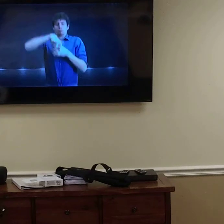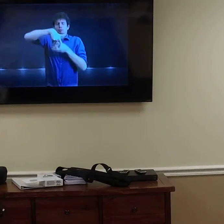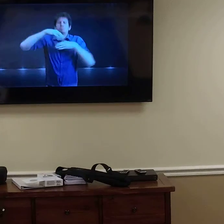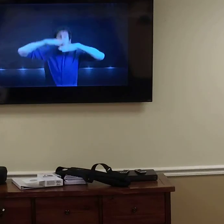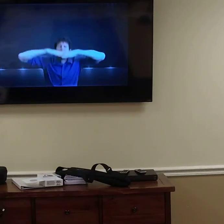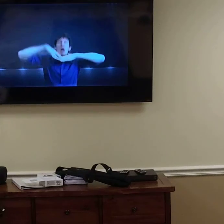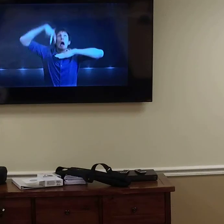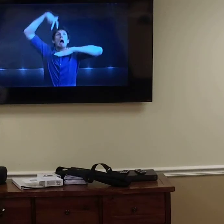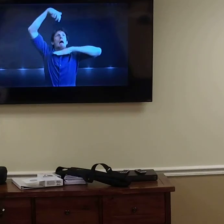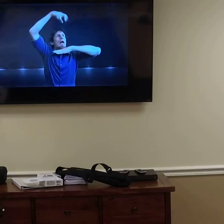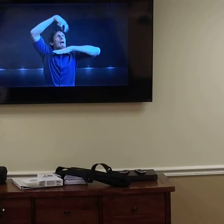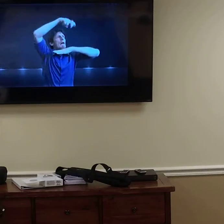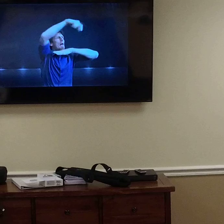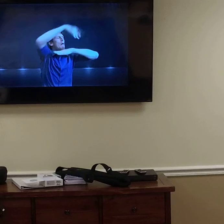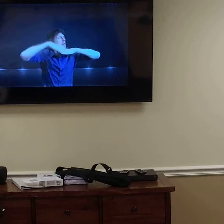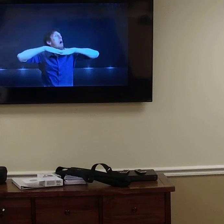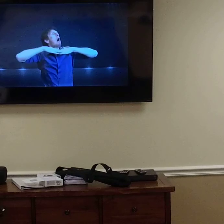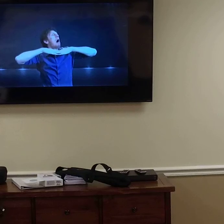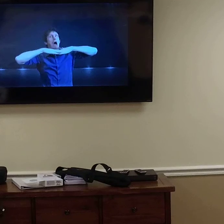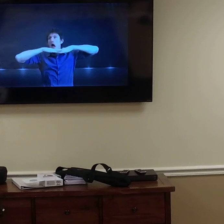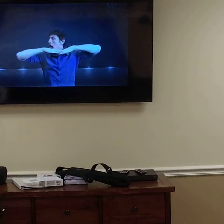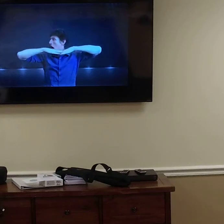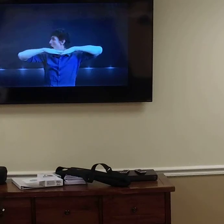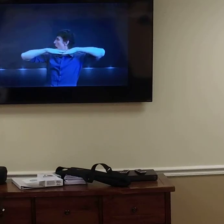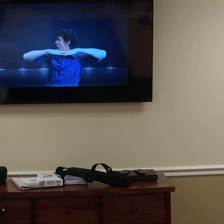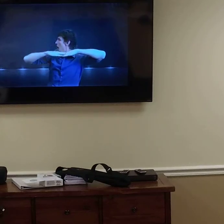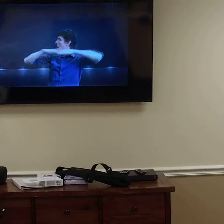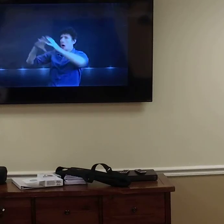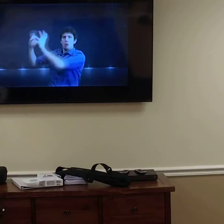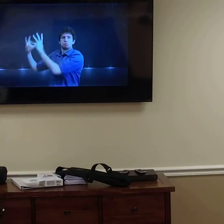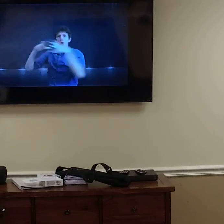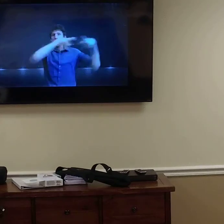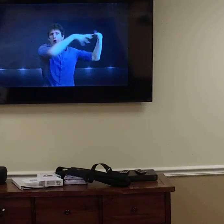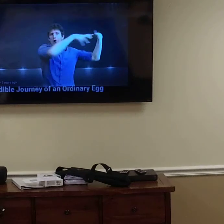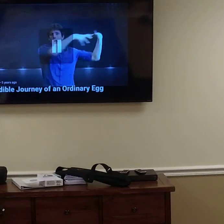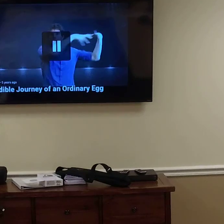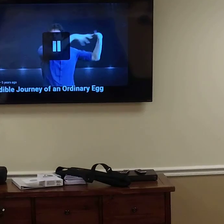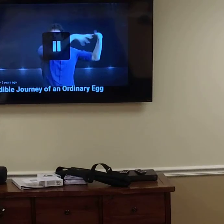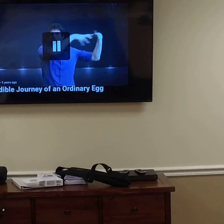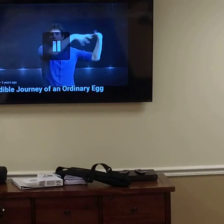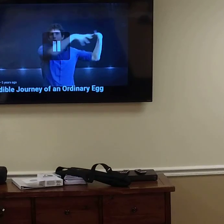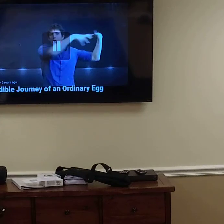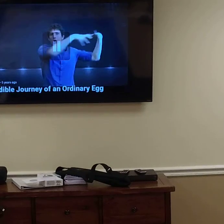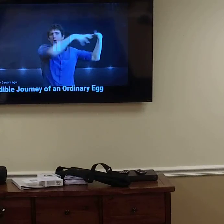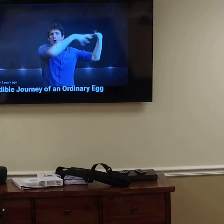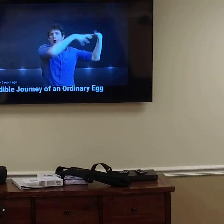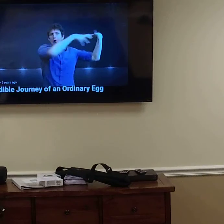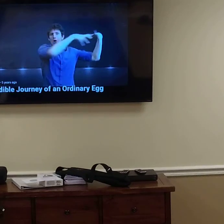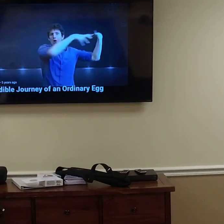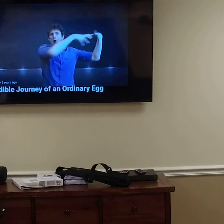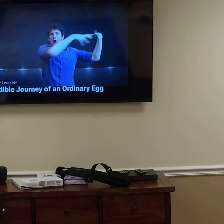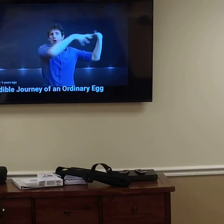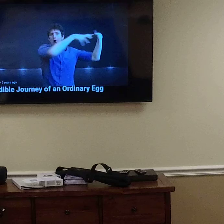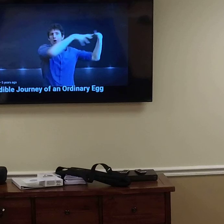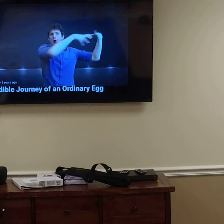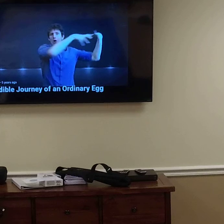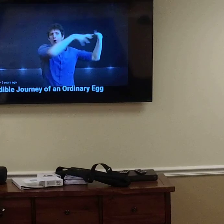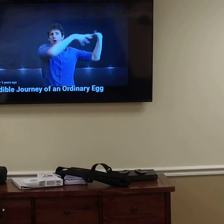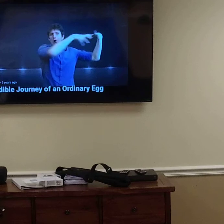So the hen gets up and flies away. Notice the classifier of the hen flying away, by the way. Did y'all see that?